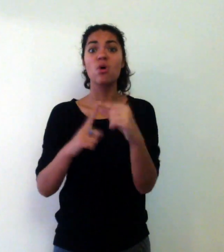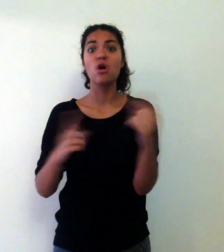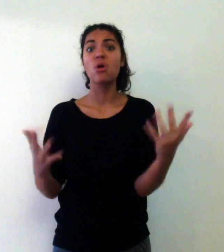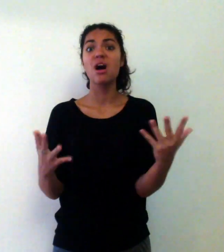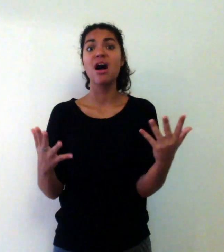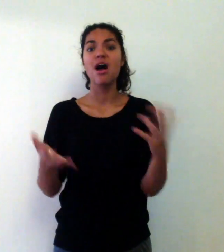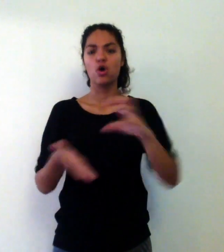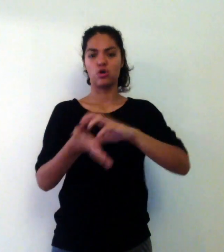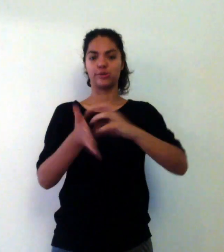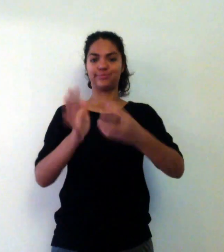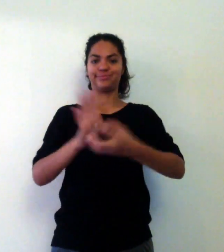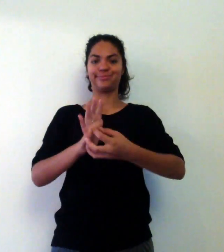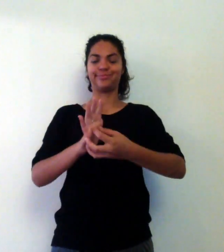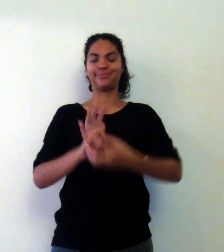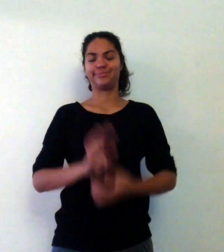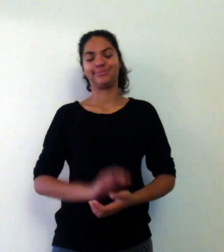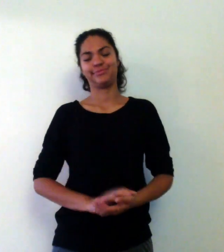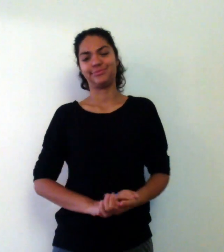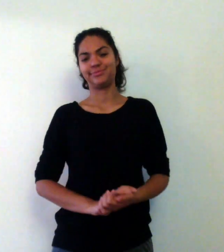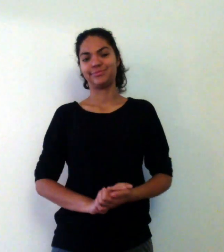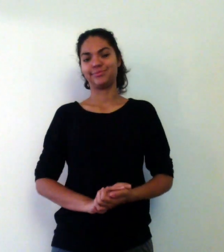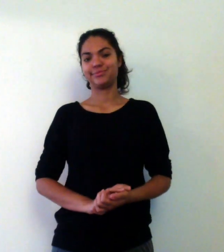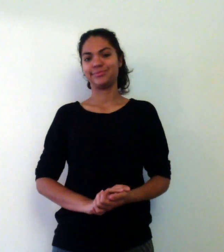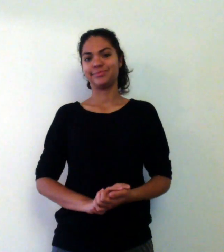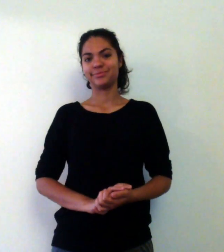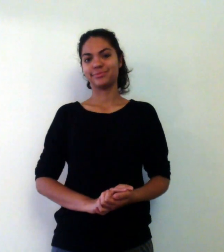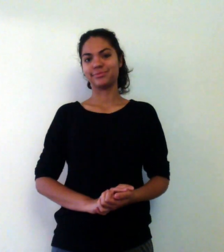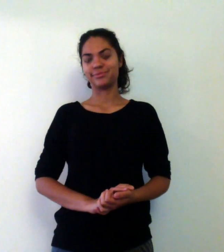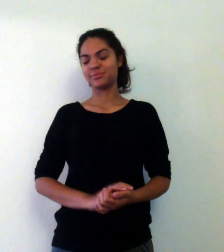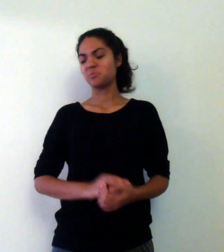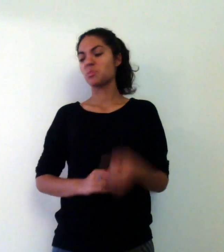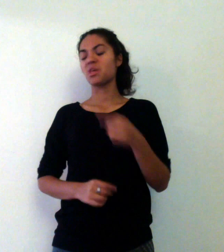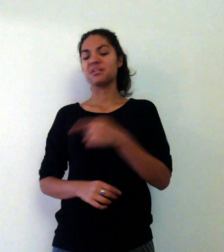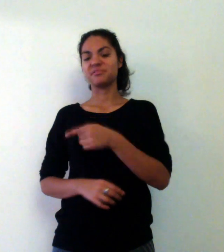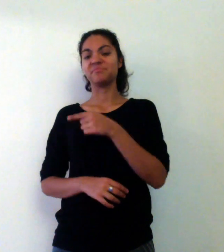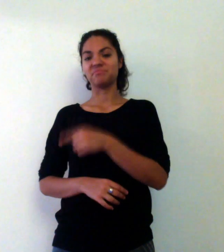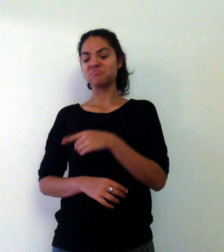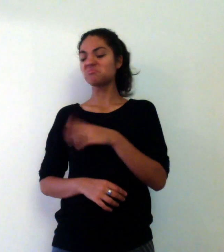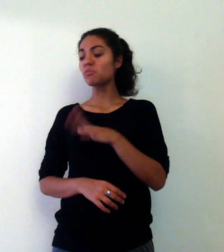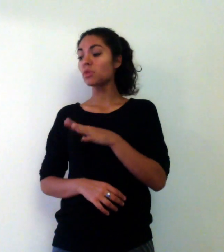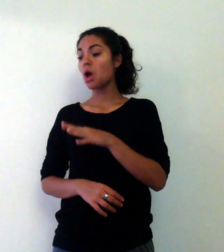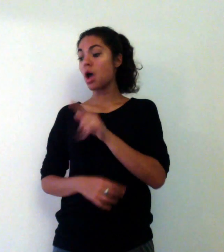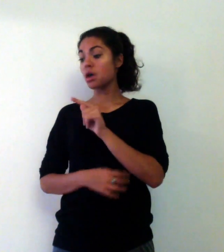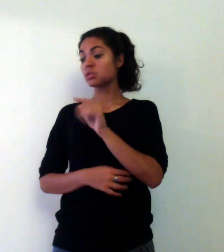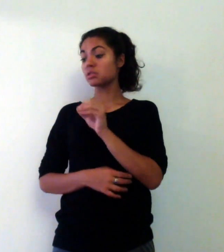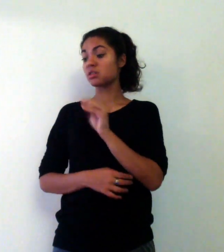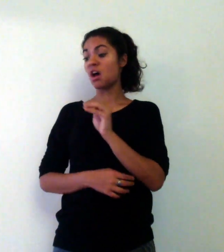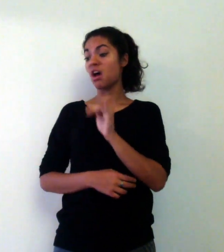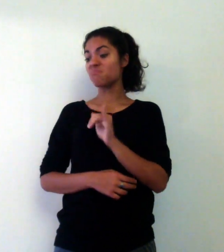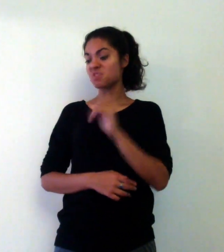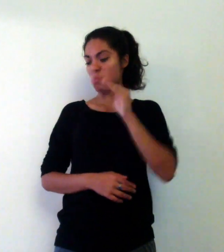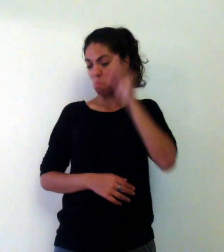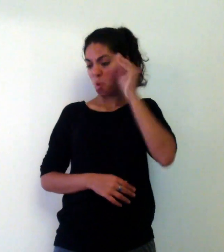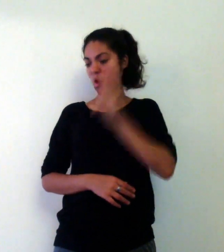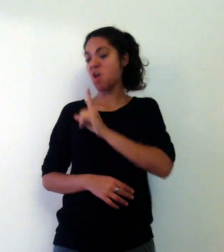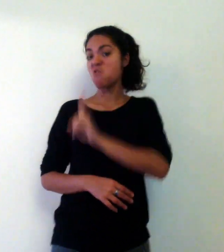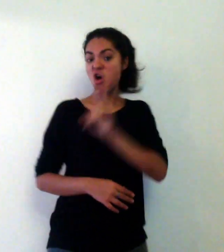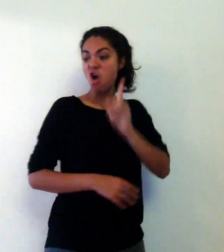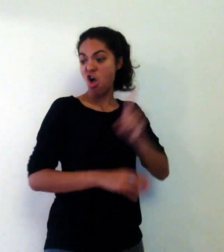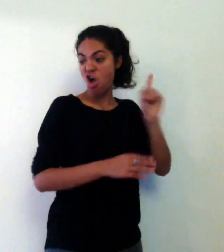I say to him, Nate, little Tommy got up and walked up to the door. Nathan's eyes go